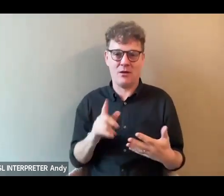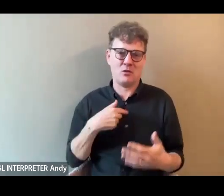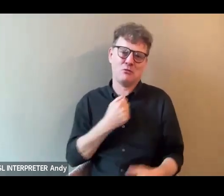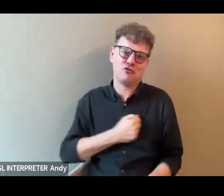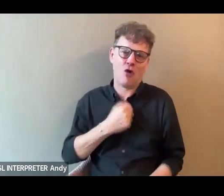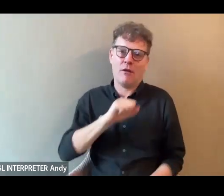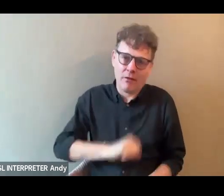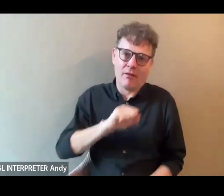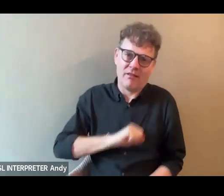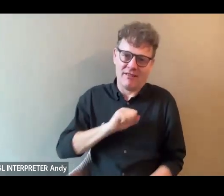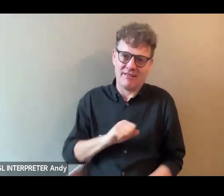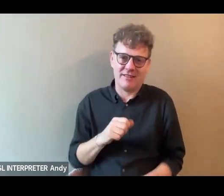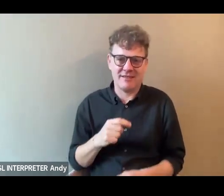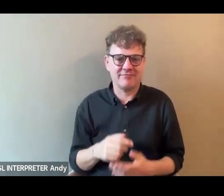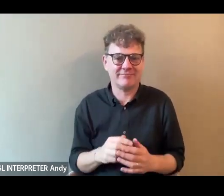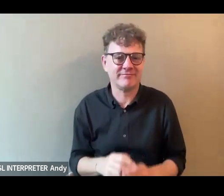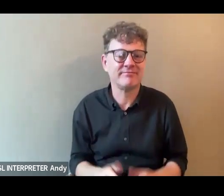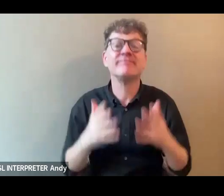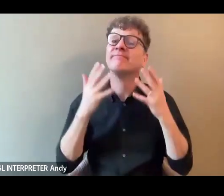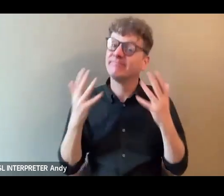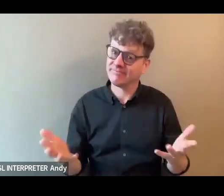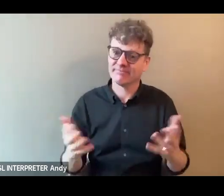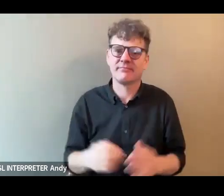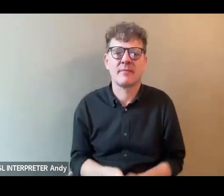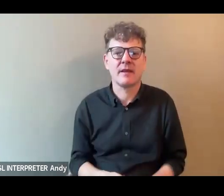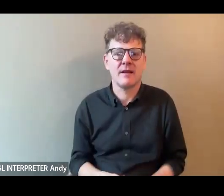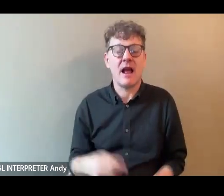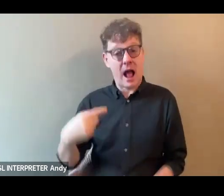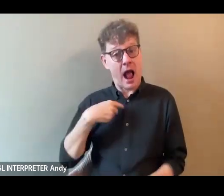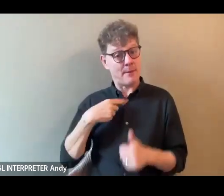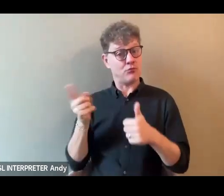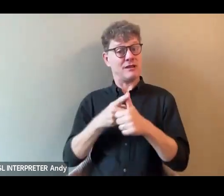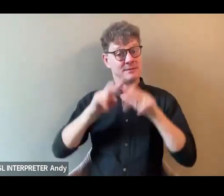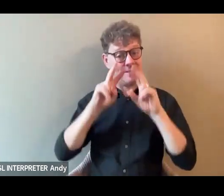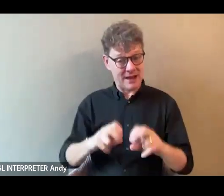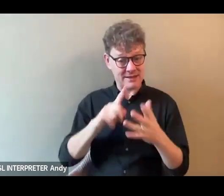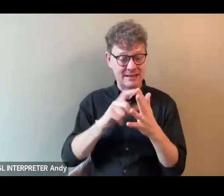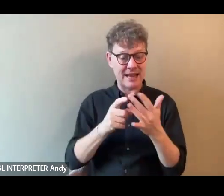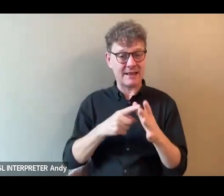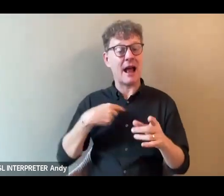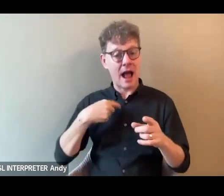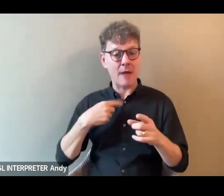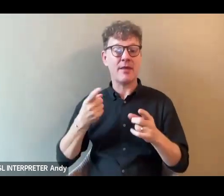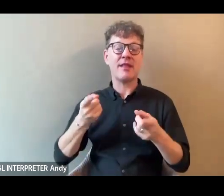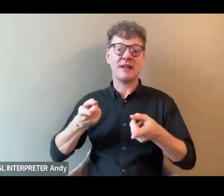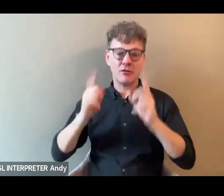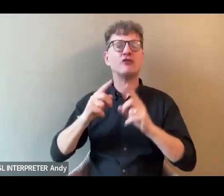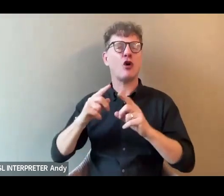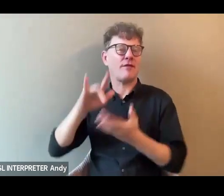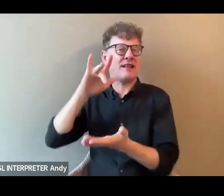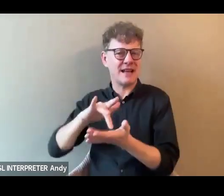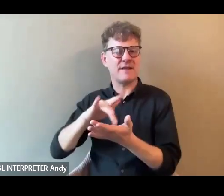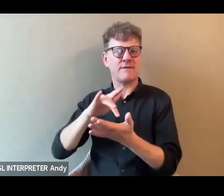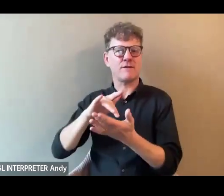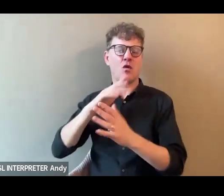wear a mask. So I'm the Principal Investigator at EDICa. I'm also the Director of the Centre for the Transformation of Work at